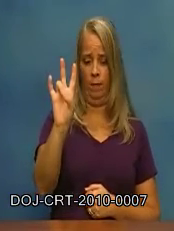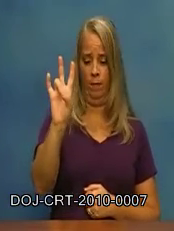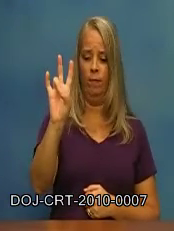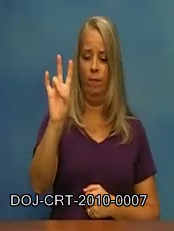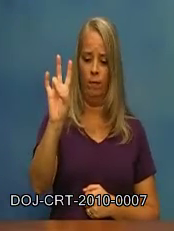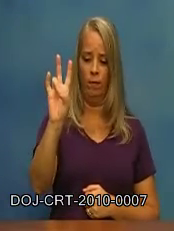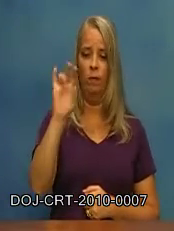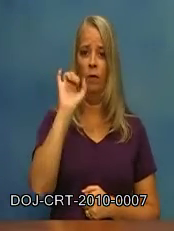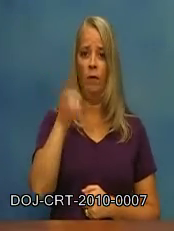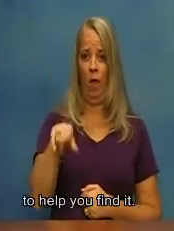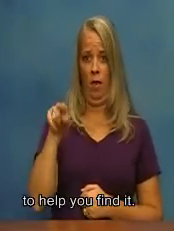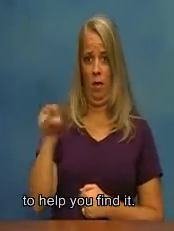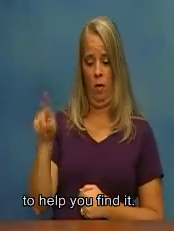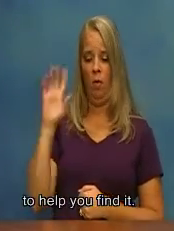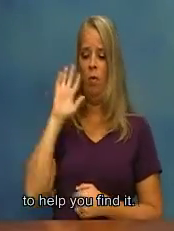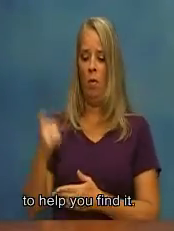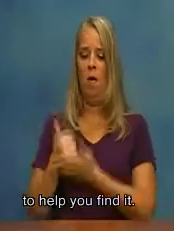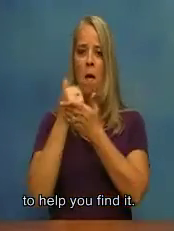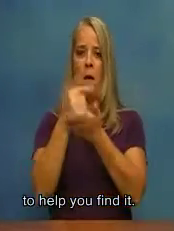help you find it.